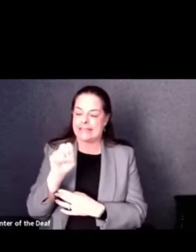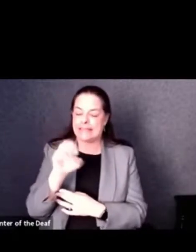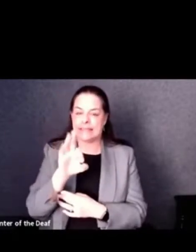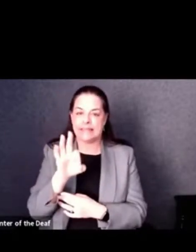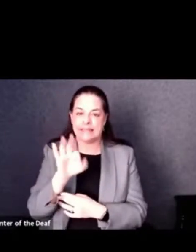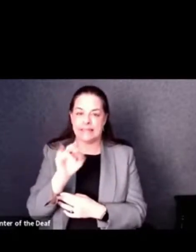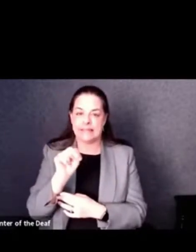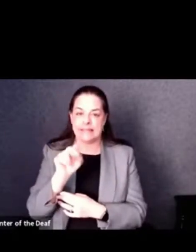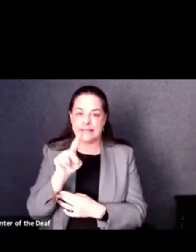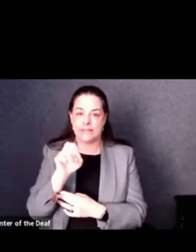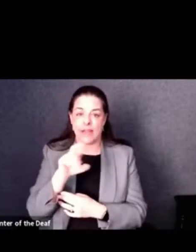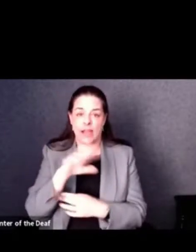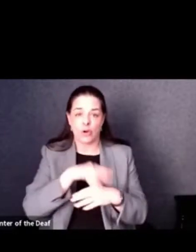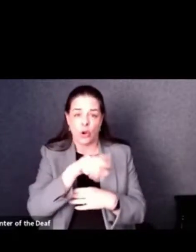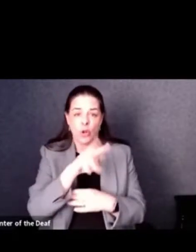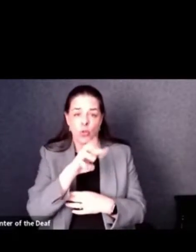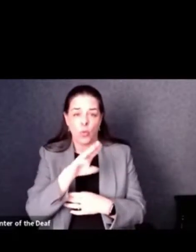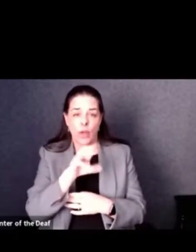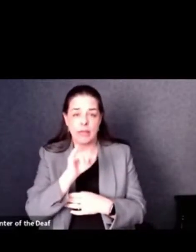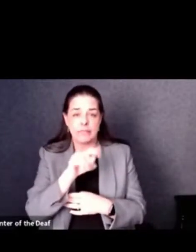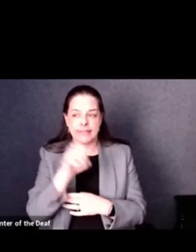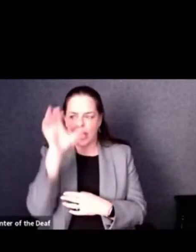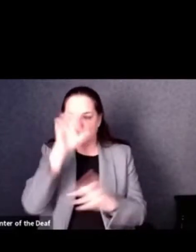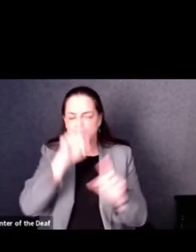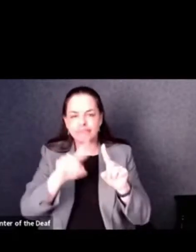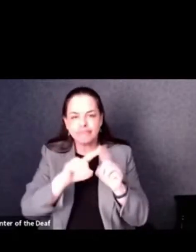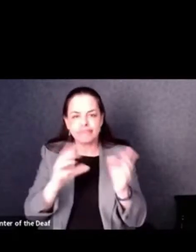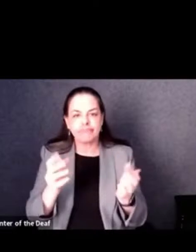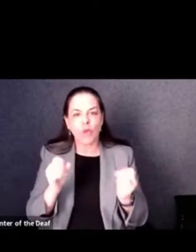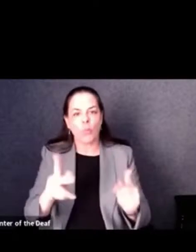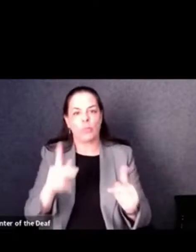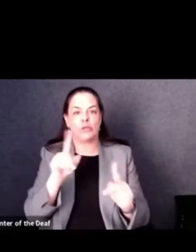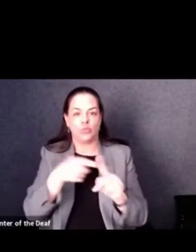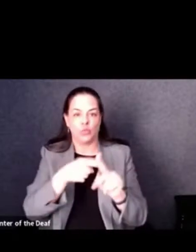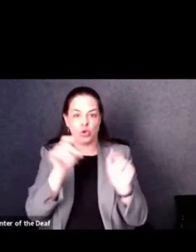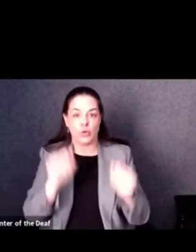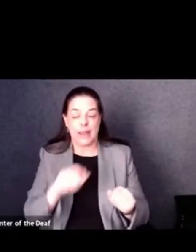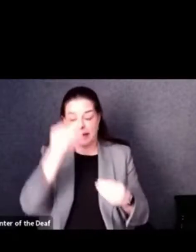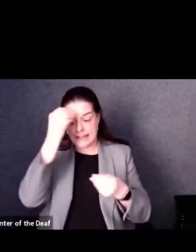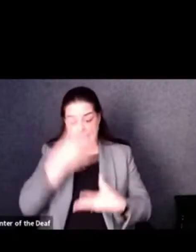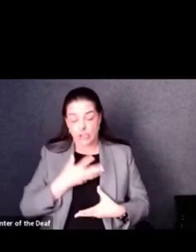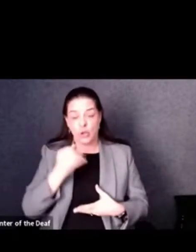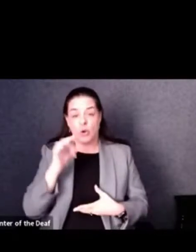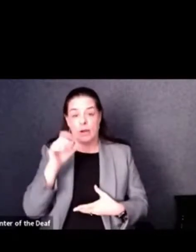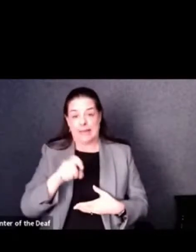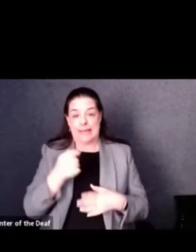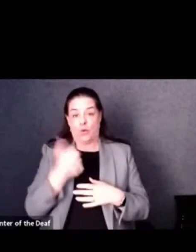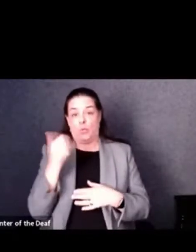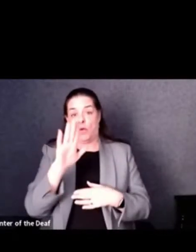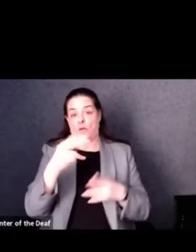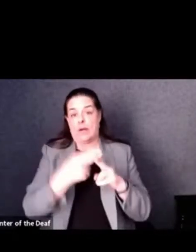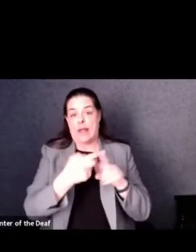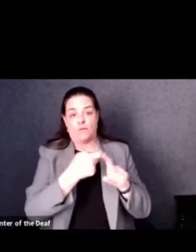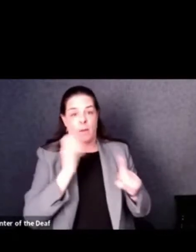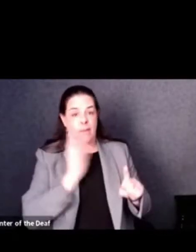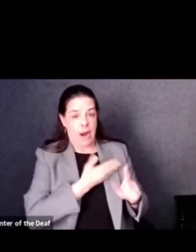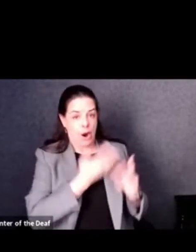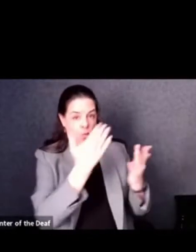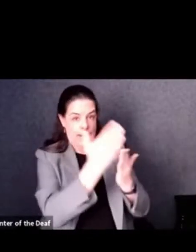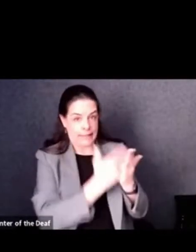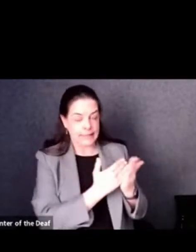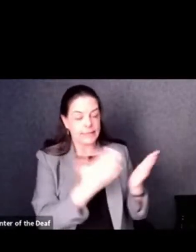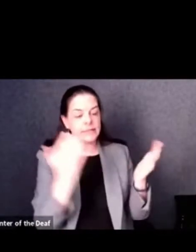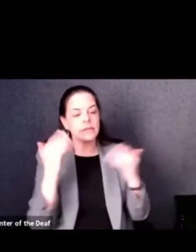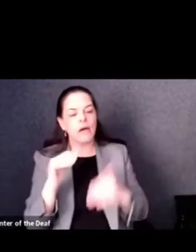and look for opportunities wherever you can to get your shot, and just let us know if we need to take you off the list. Also from Allie with